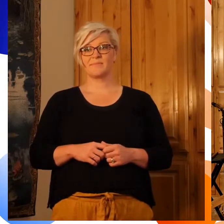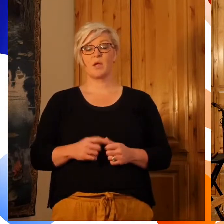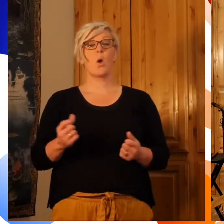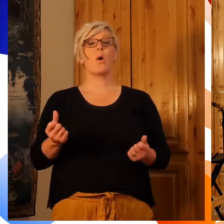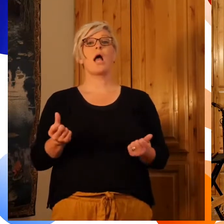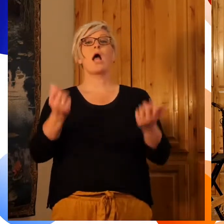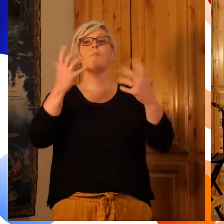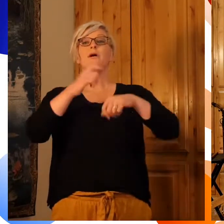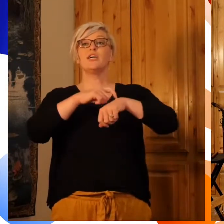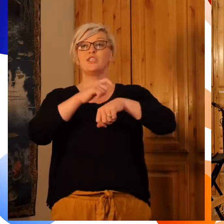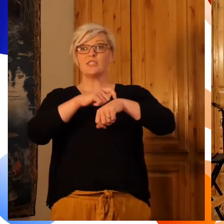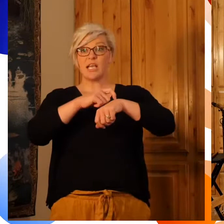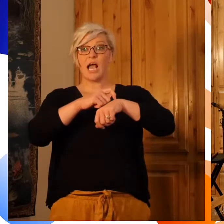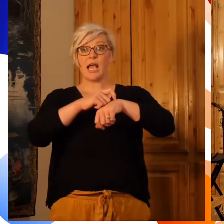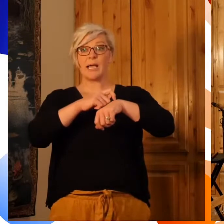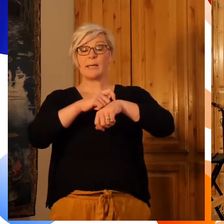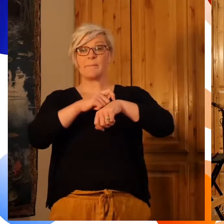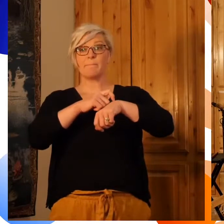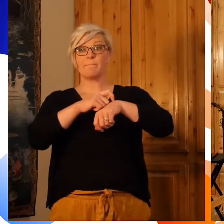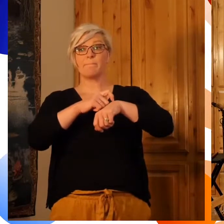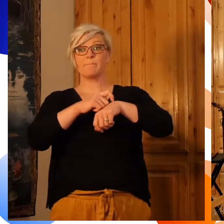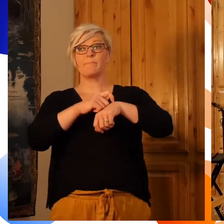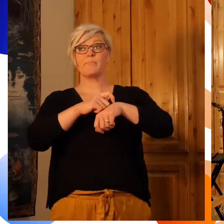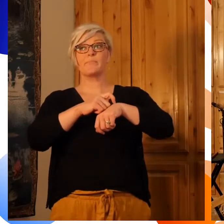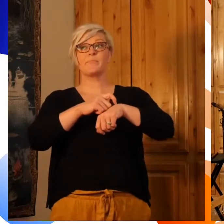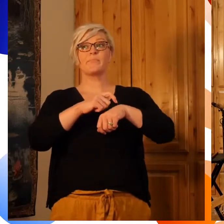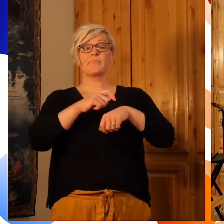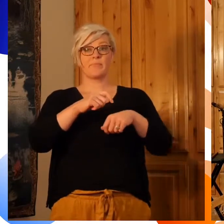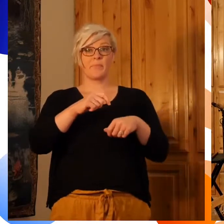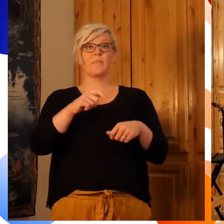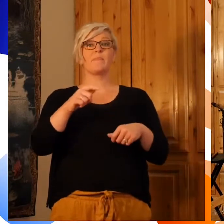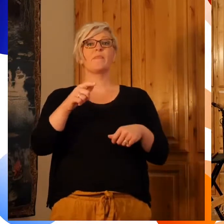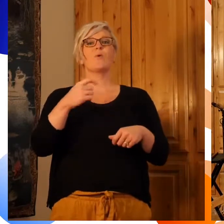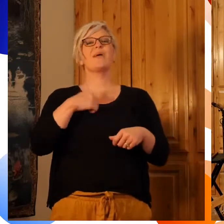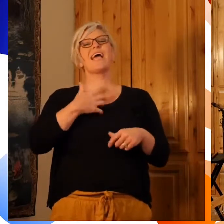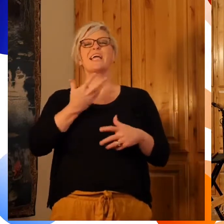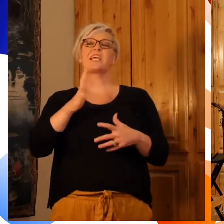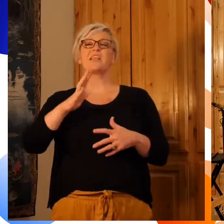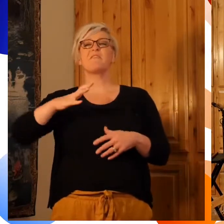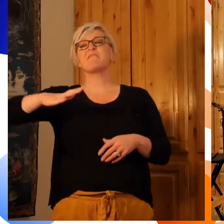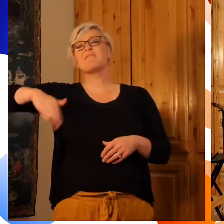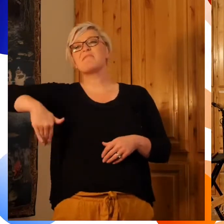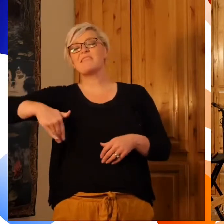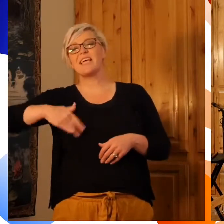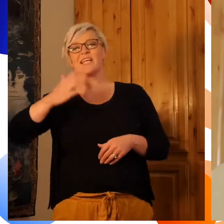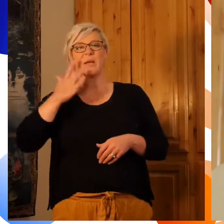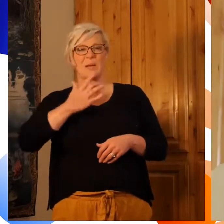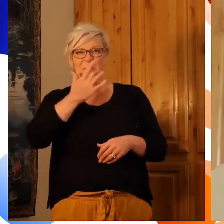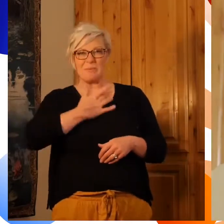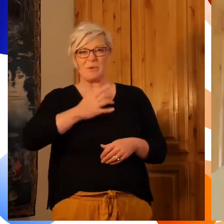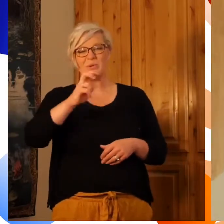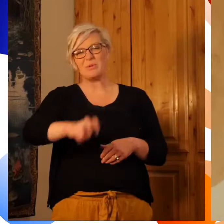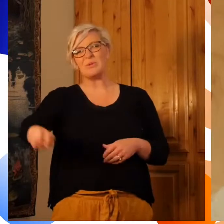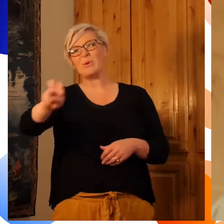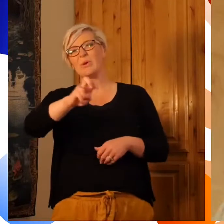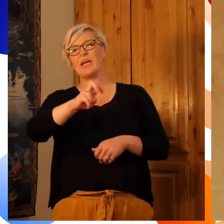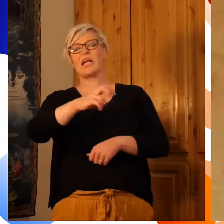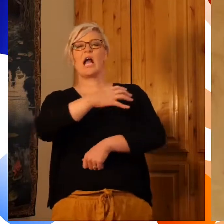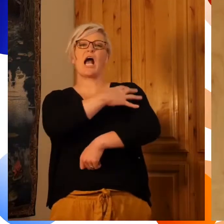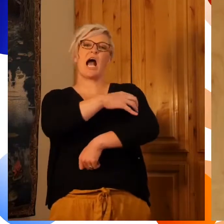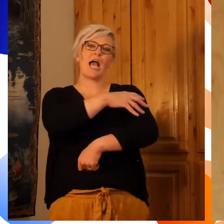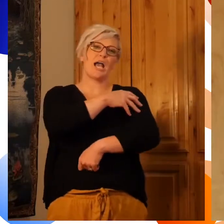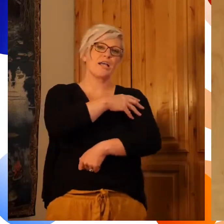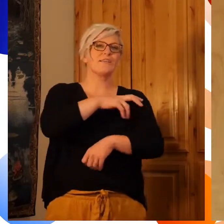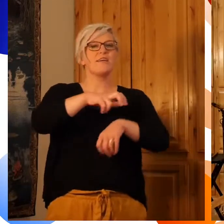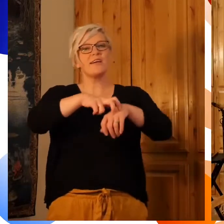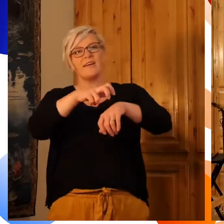did spend kind of a belated honeymoon touring Ireland, Scotland, Britain, Wales. I should let